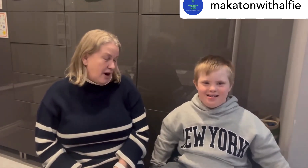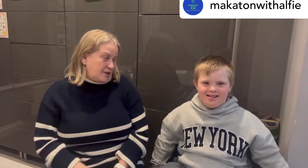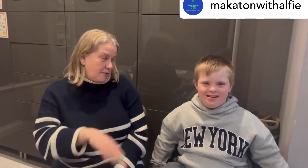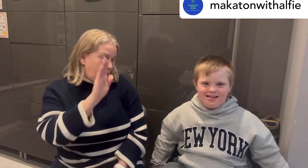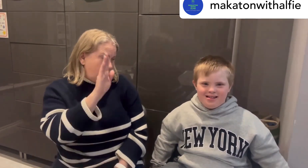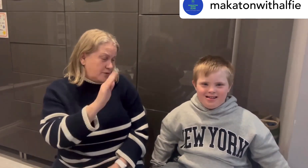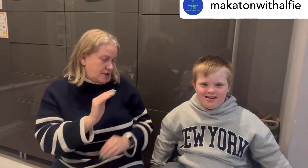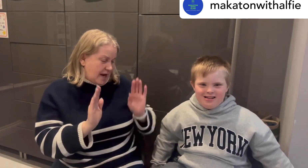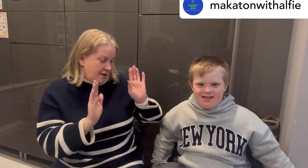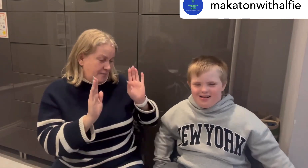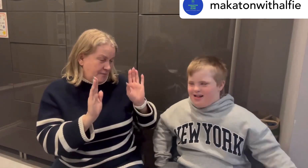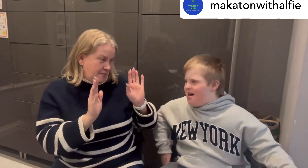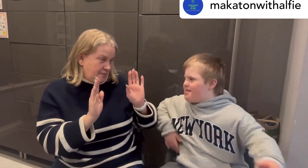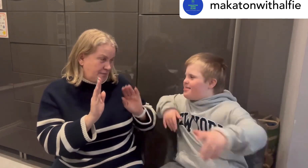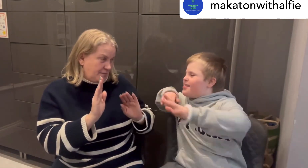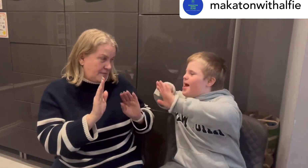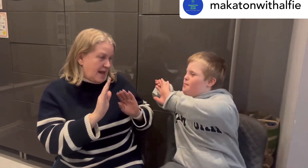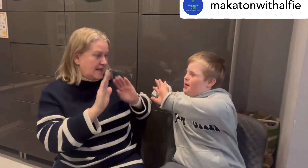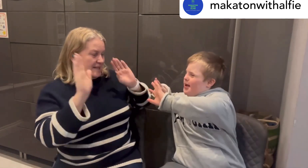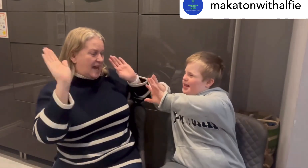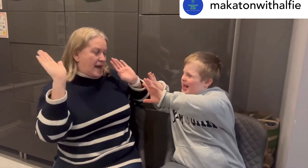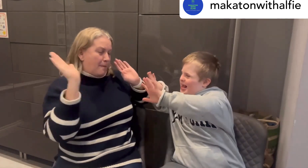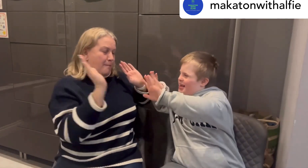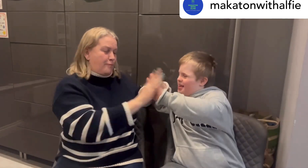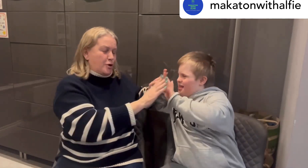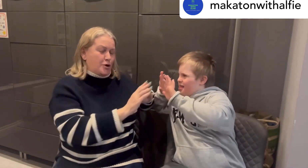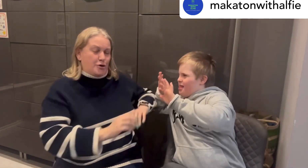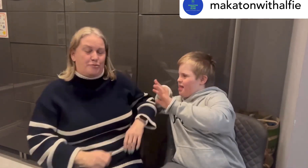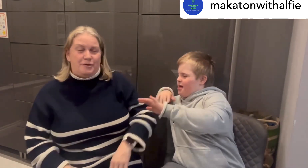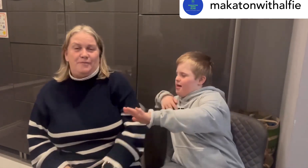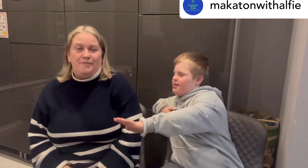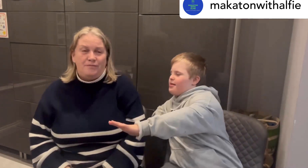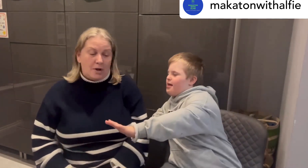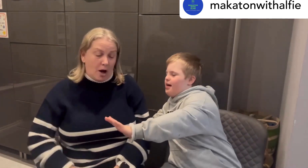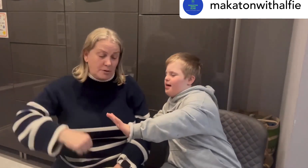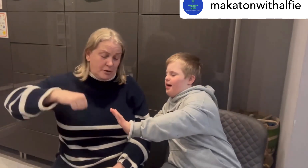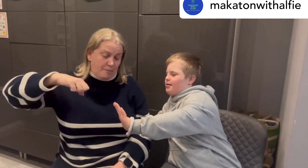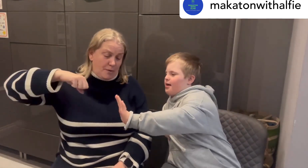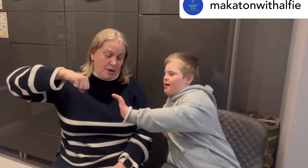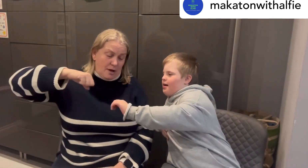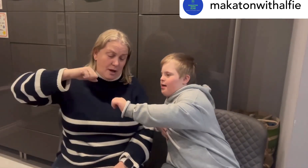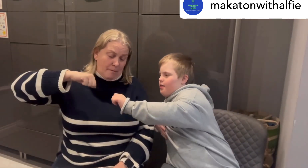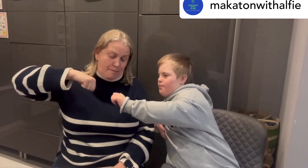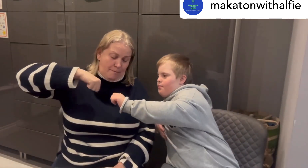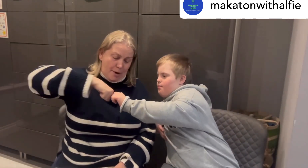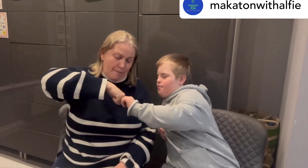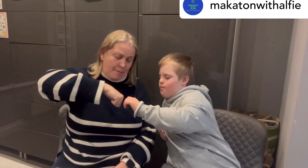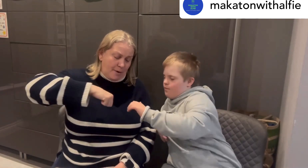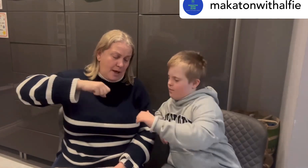do you want 5 or 10? 10. Boom. Oh, we're doing a bump